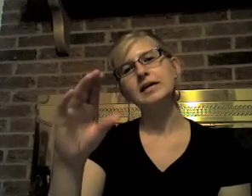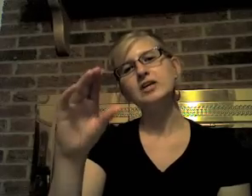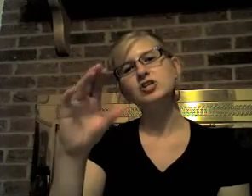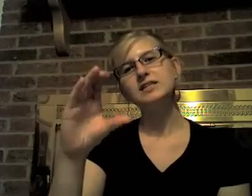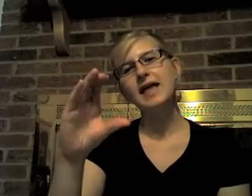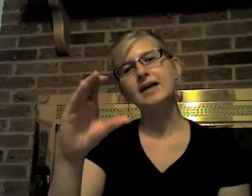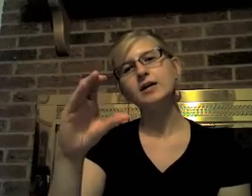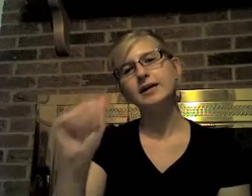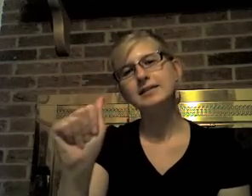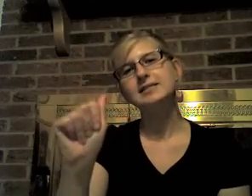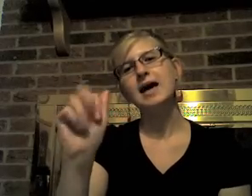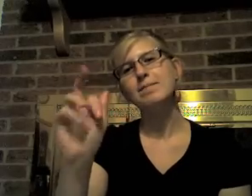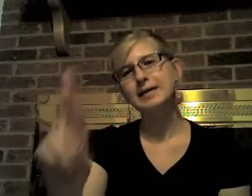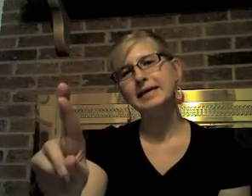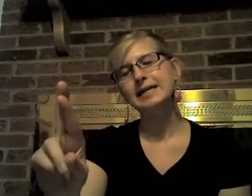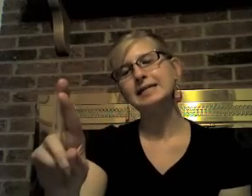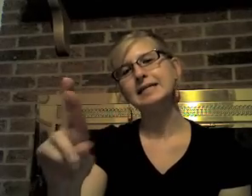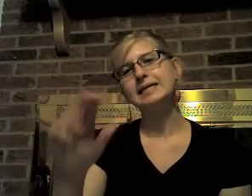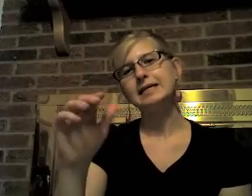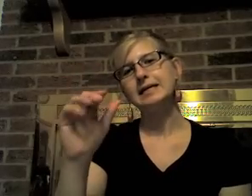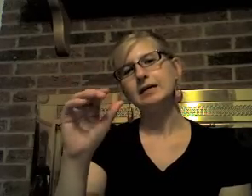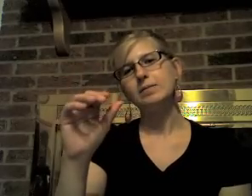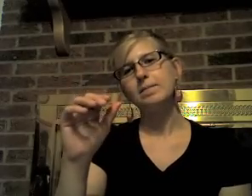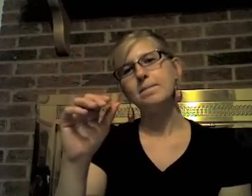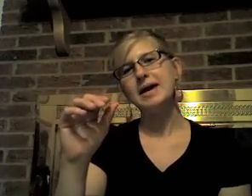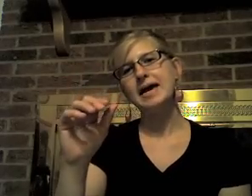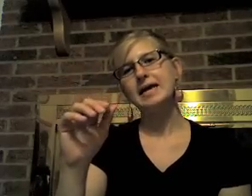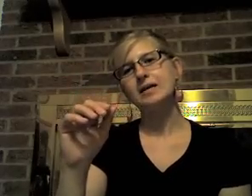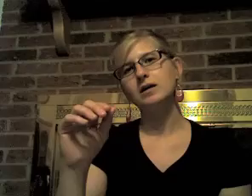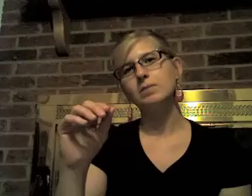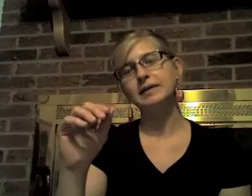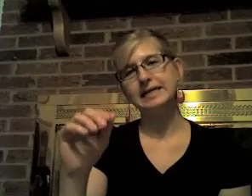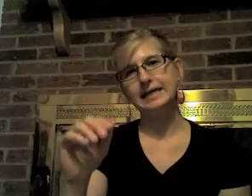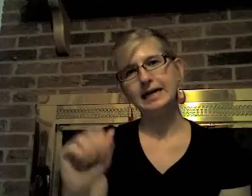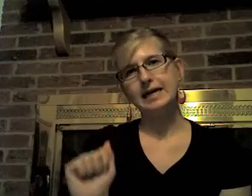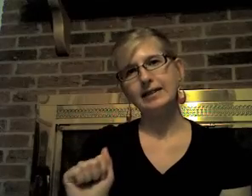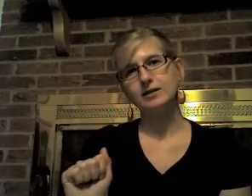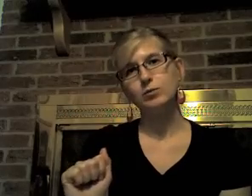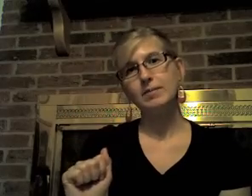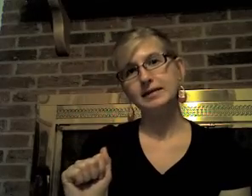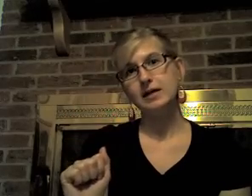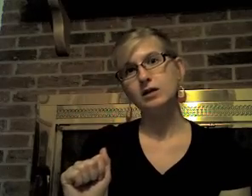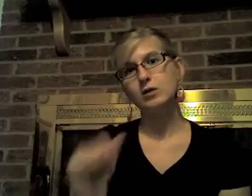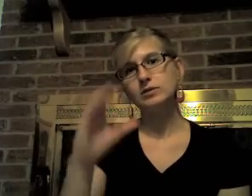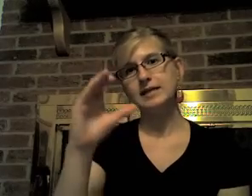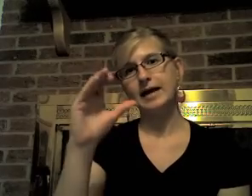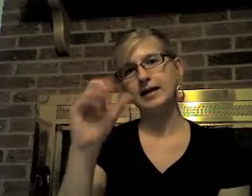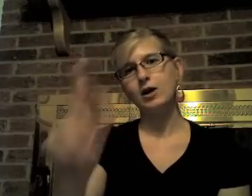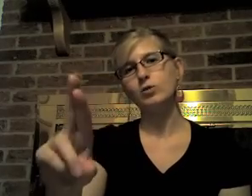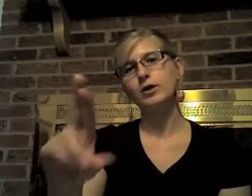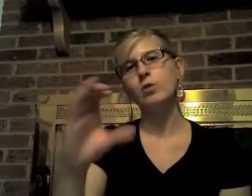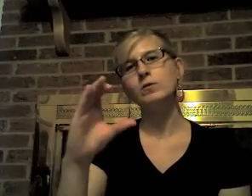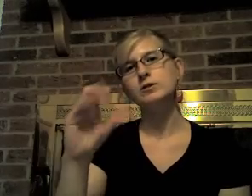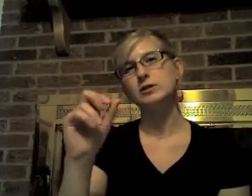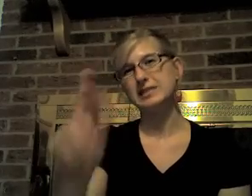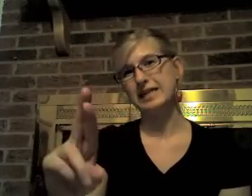each letter is not being made completely. That's what makes it a loan sign. It almost looks